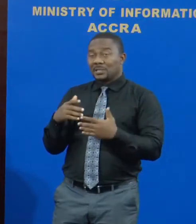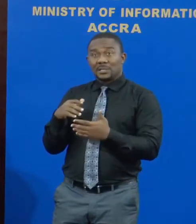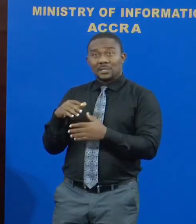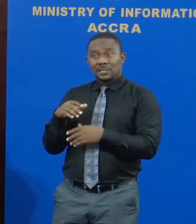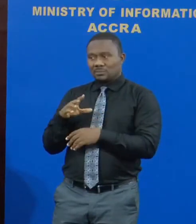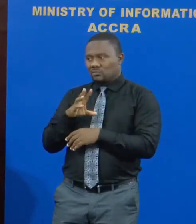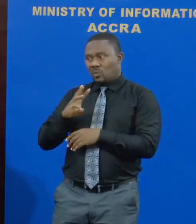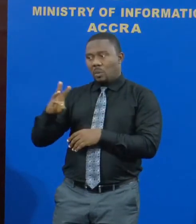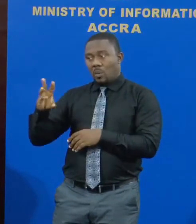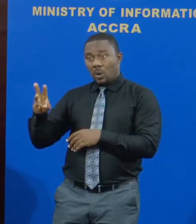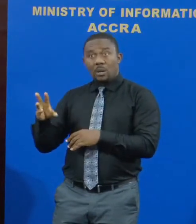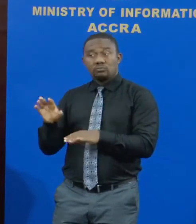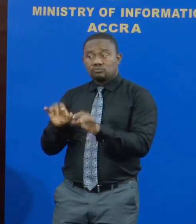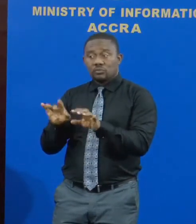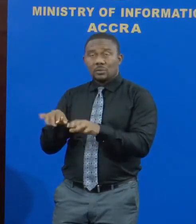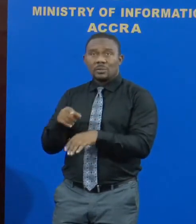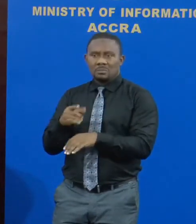from there.